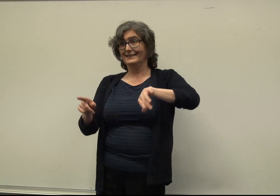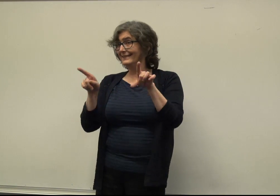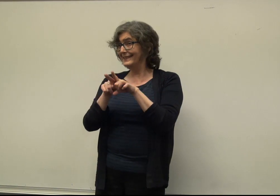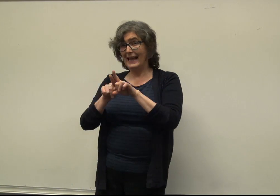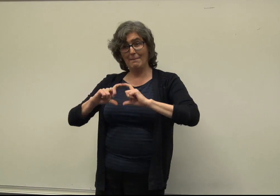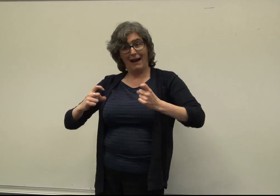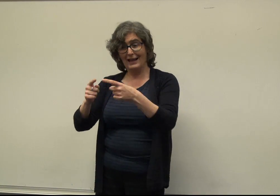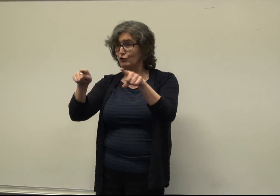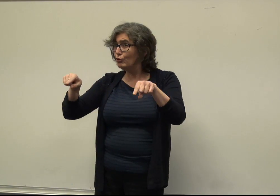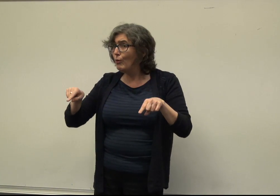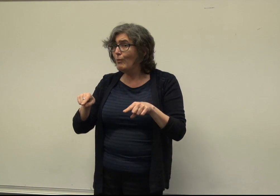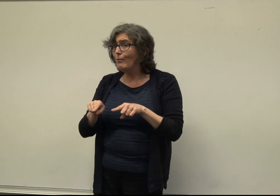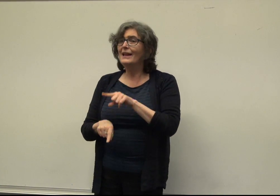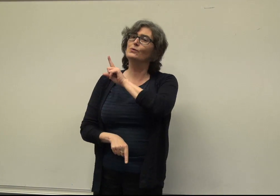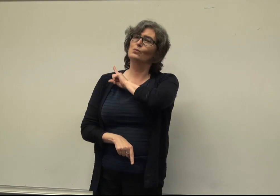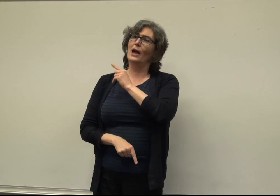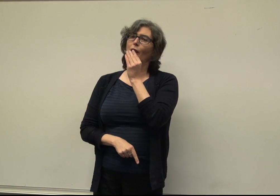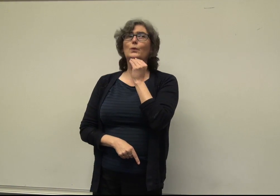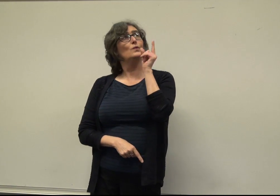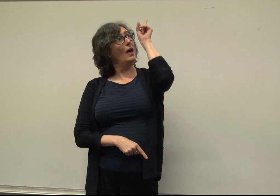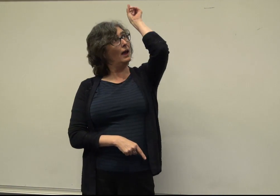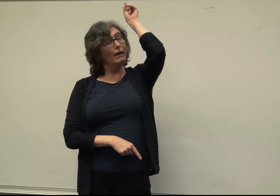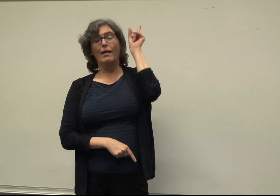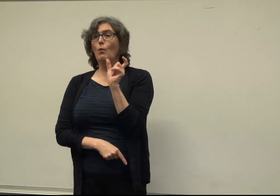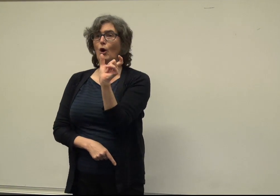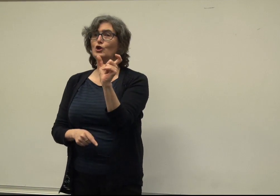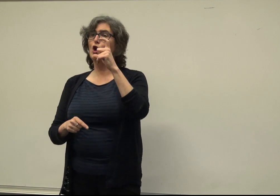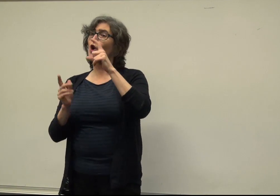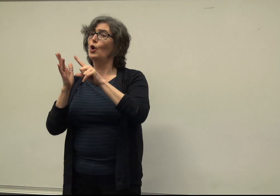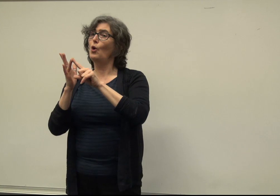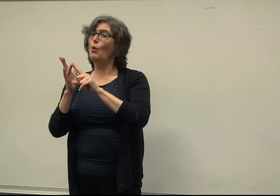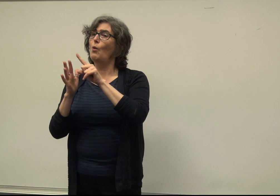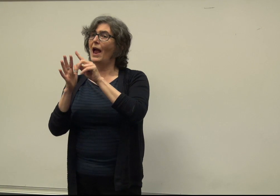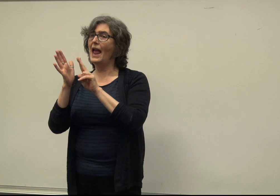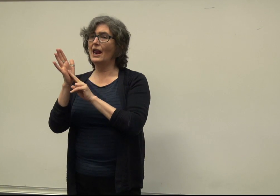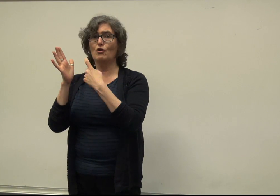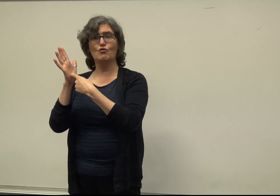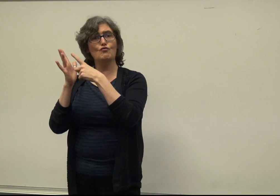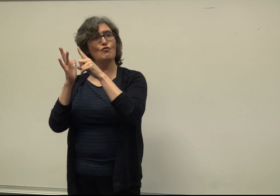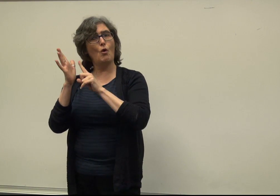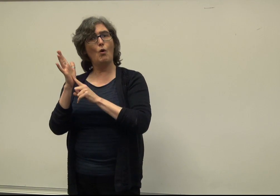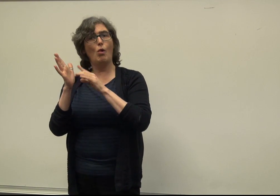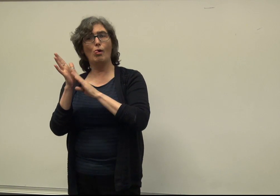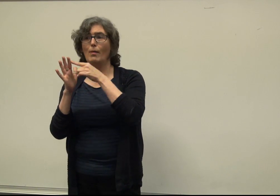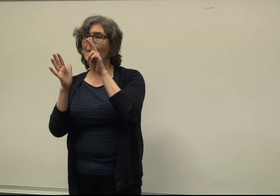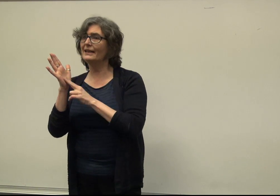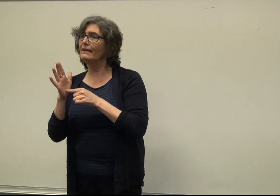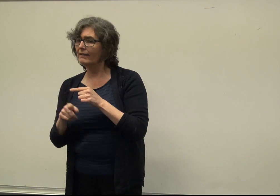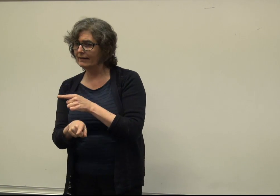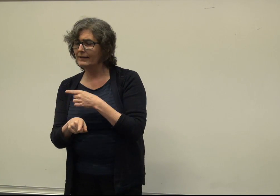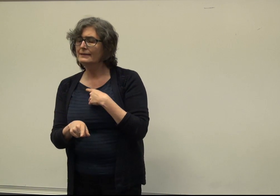co-enrollment. And deaf children and hearing bimodal bilingual teachers work together.